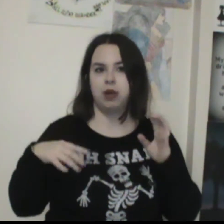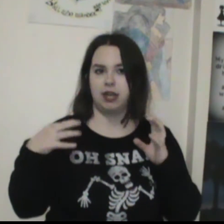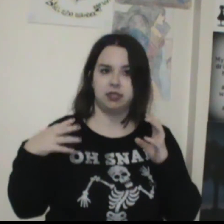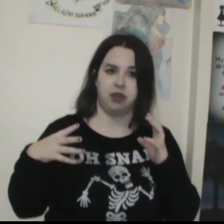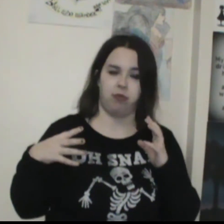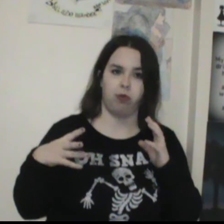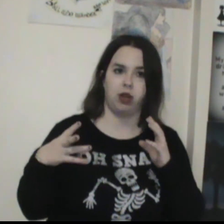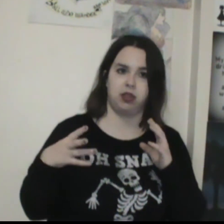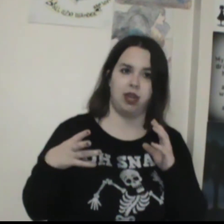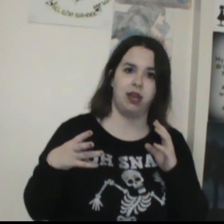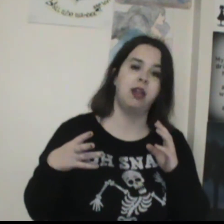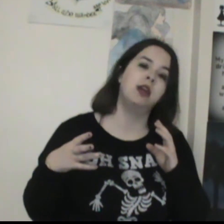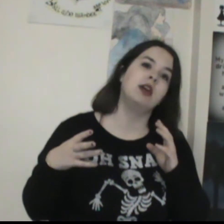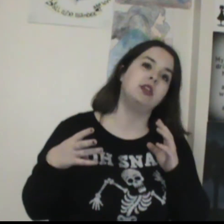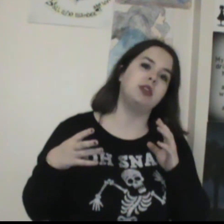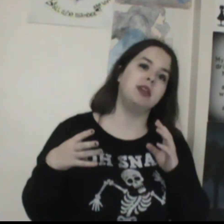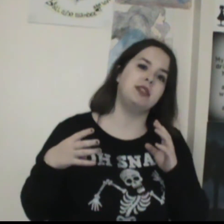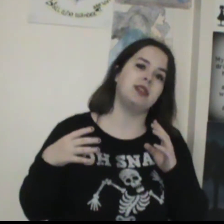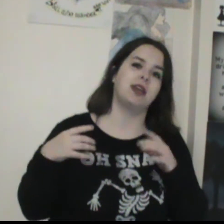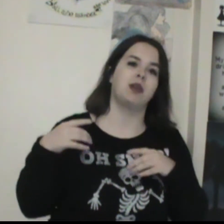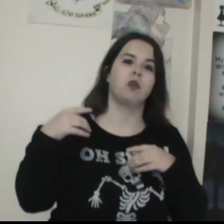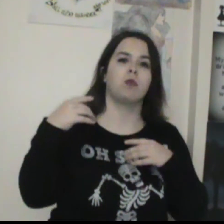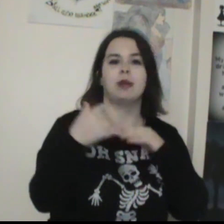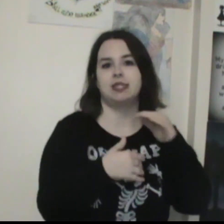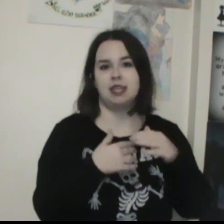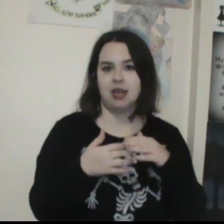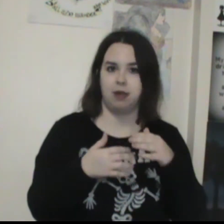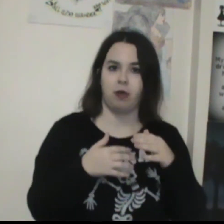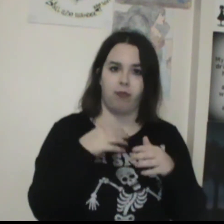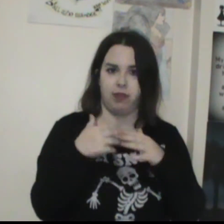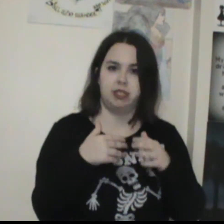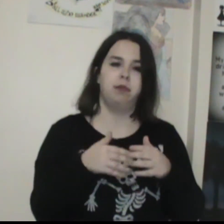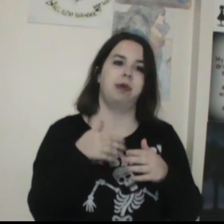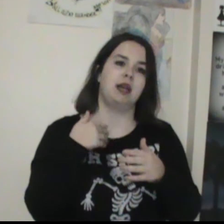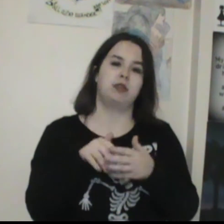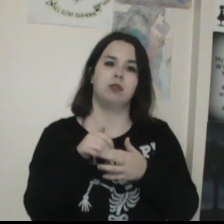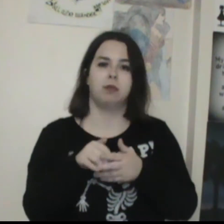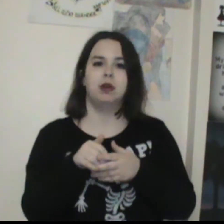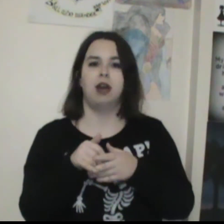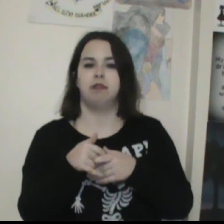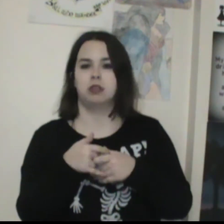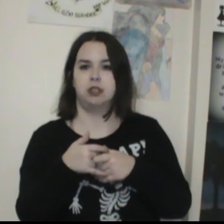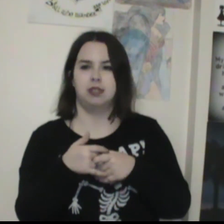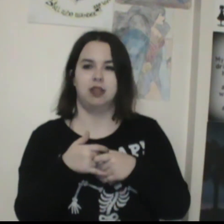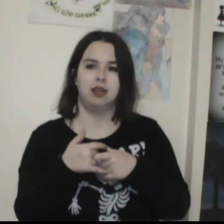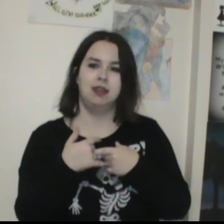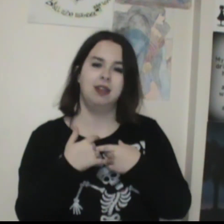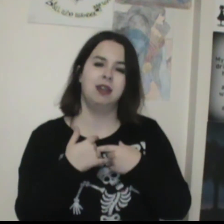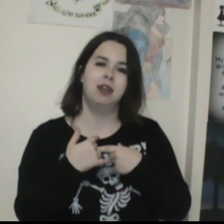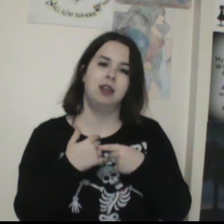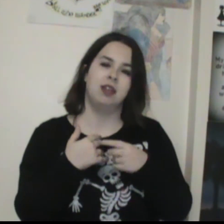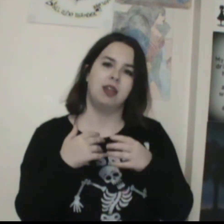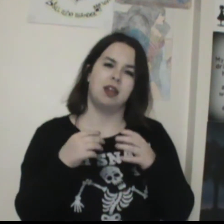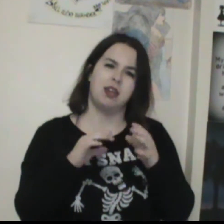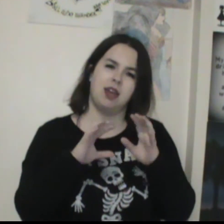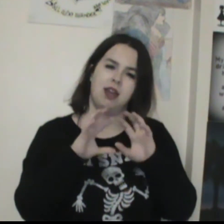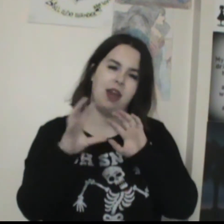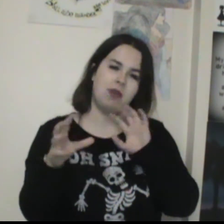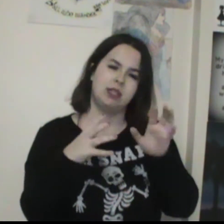working stuff work that she needs to like reset him or fix him back to normal after she's done? Like, how does